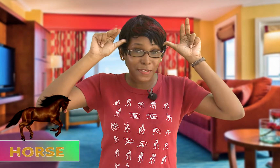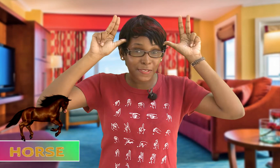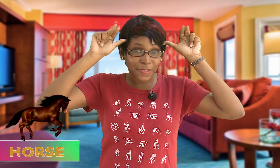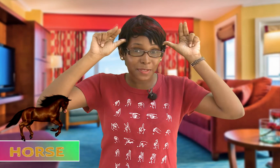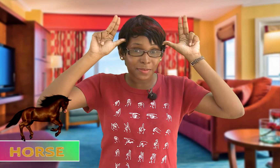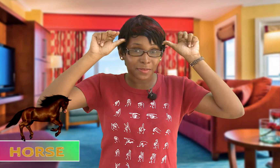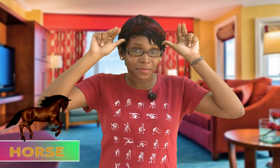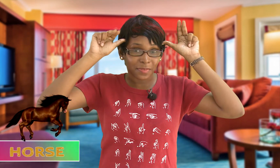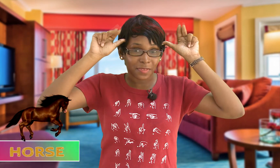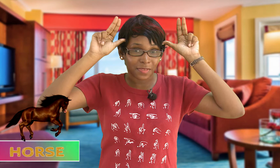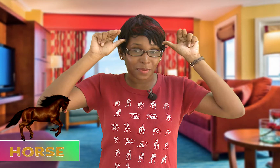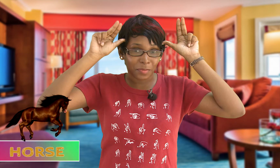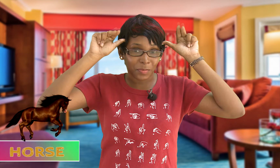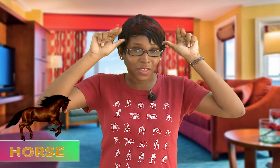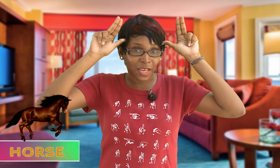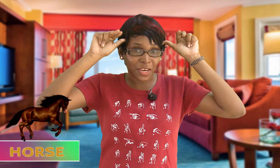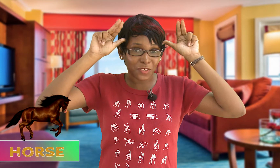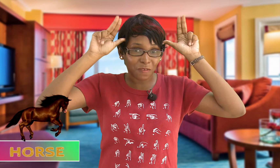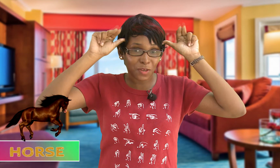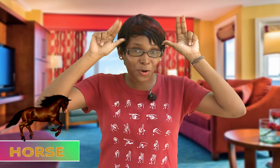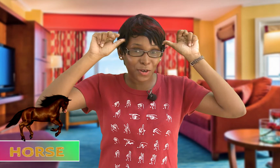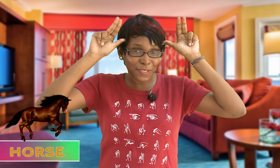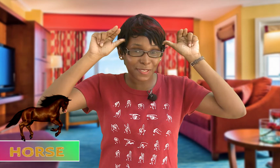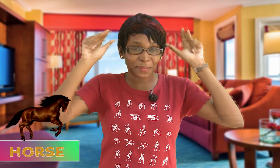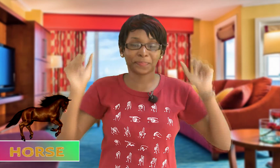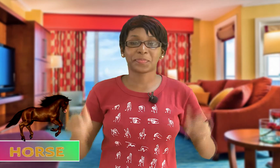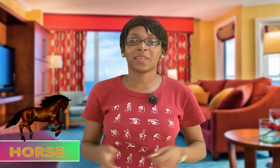horse, remember the ears of the horse,